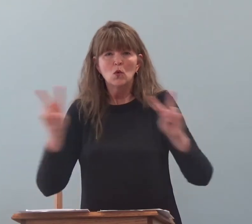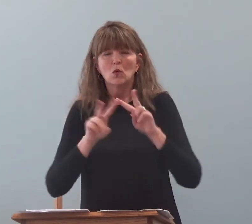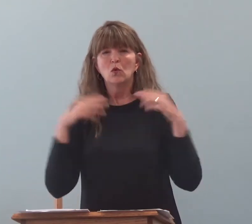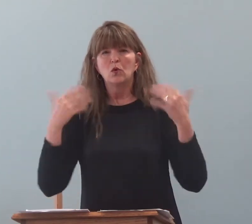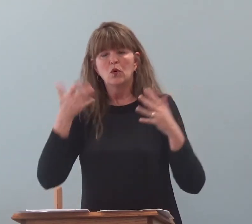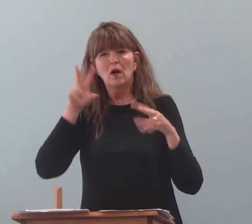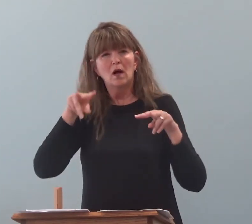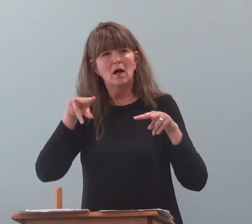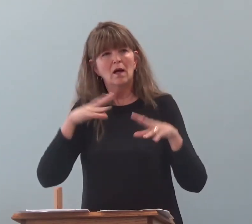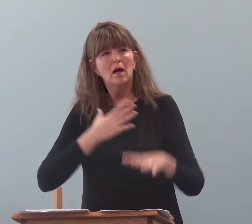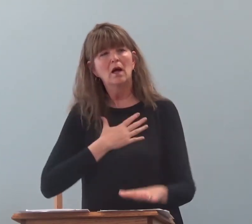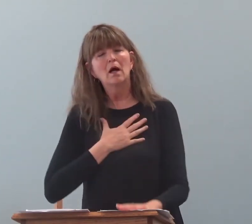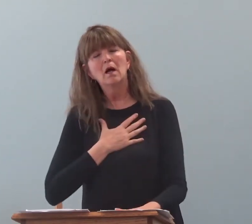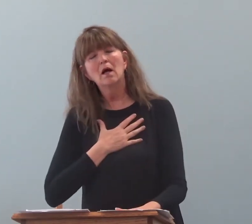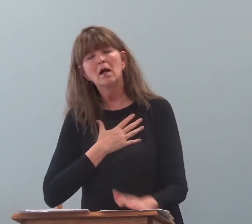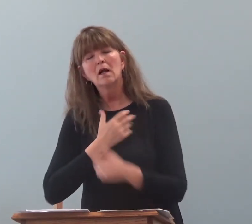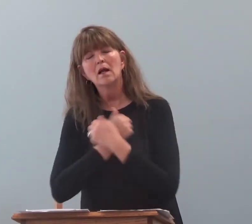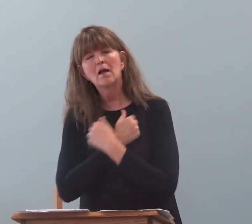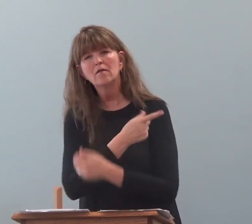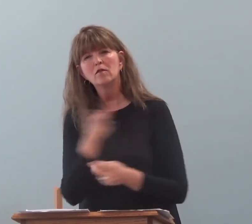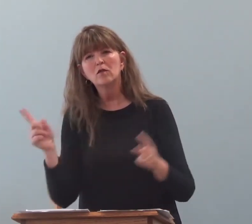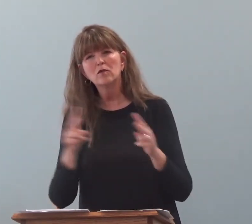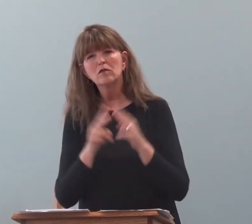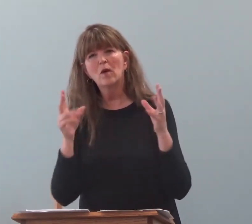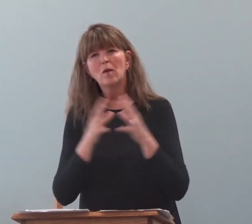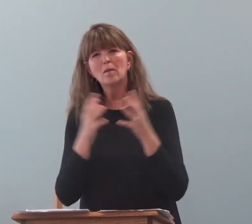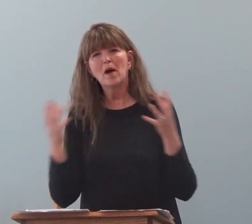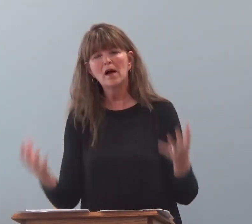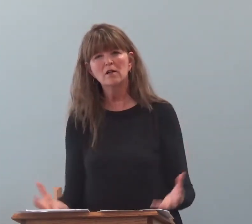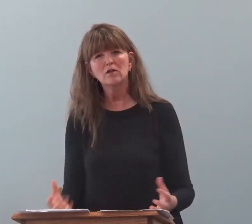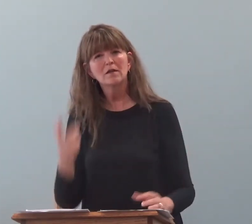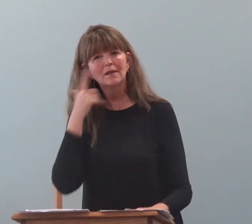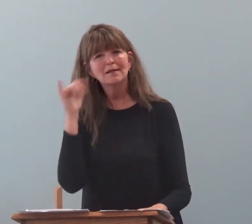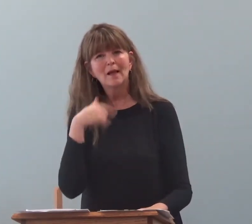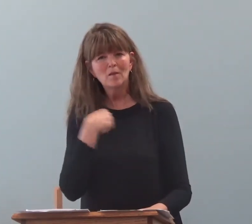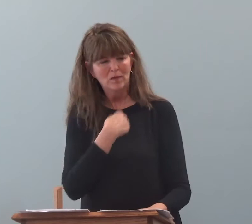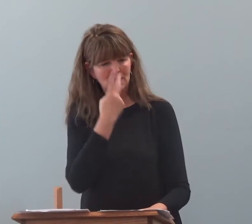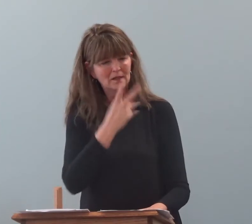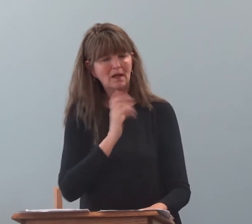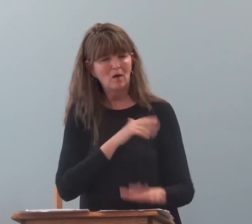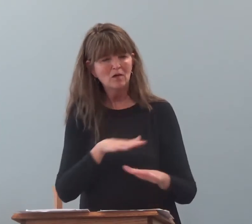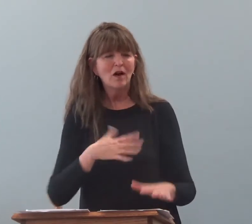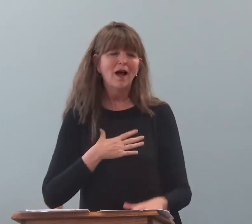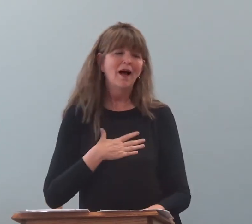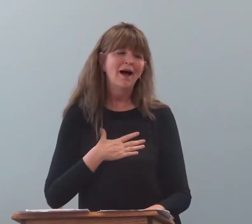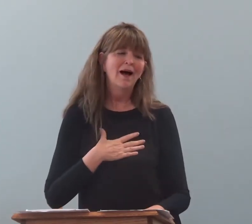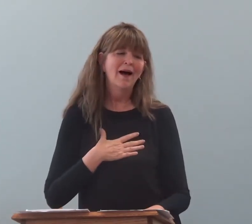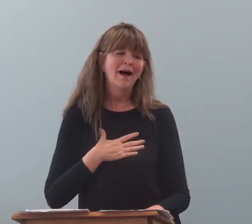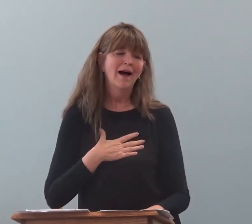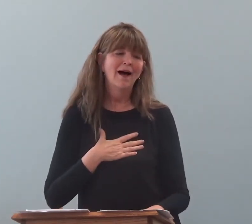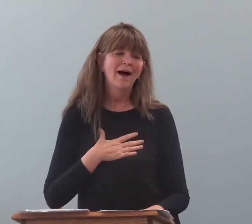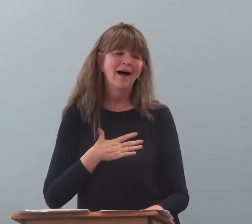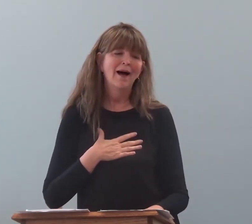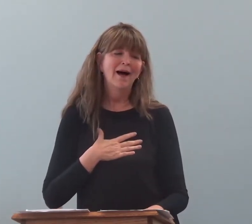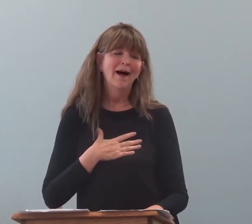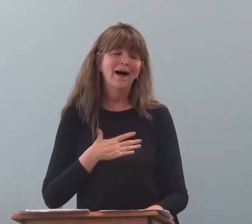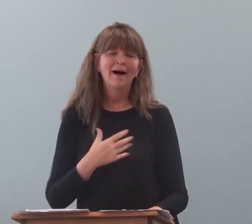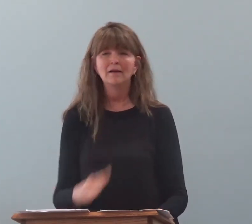is valuable. God looks at you and loves you so very much. Just like we feel when we see